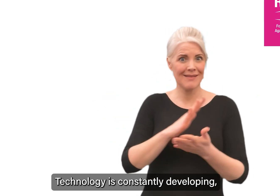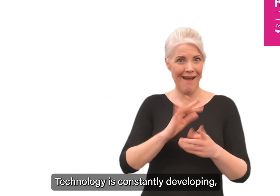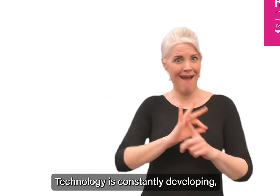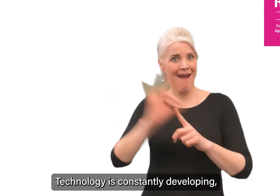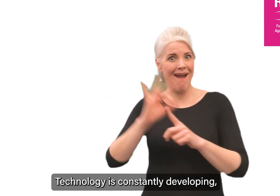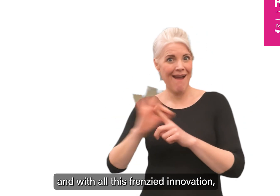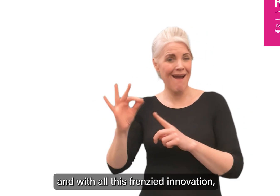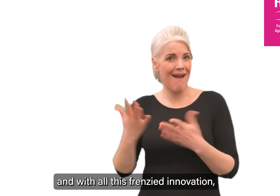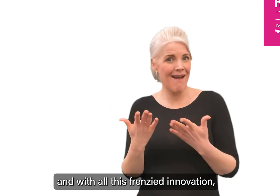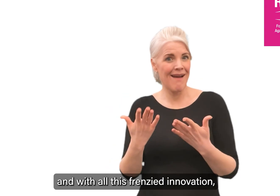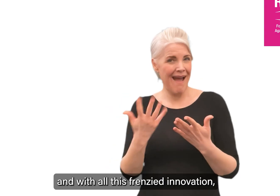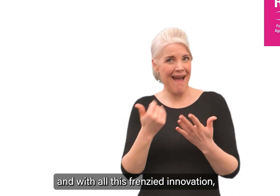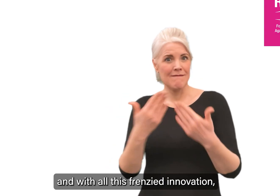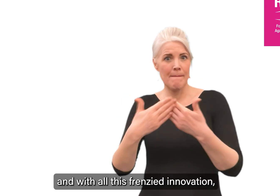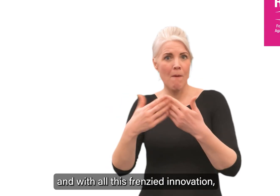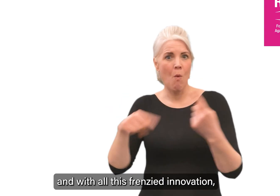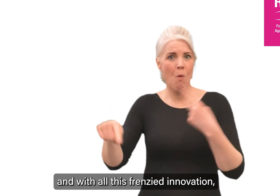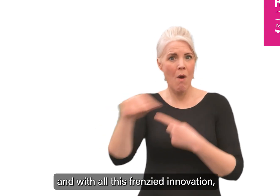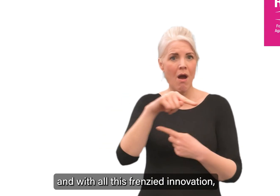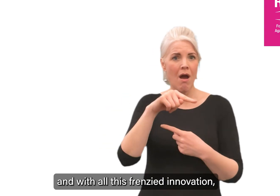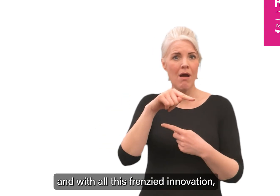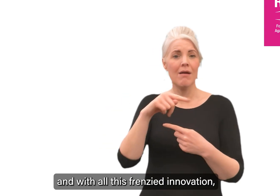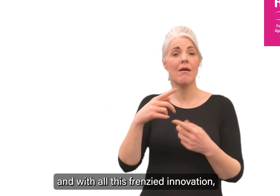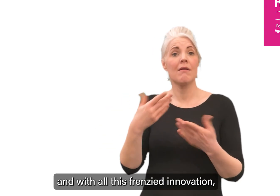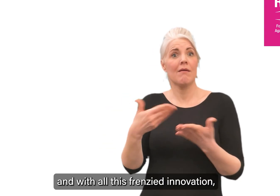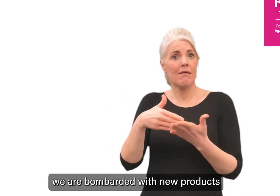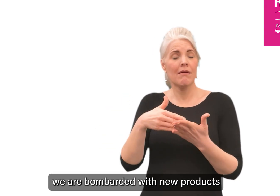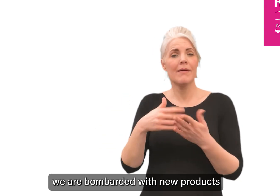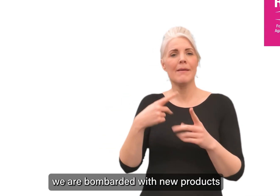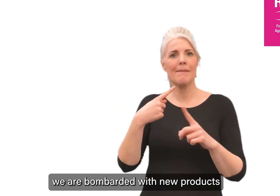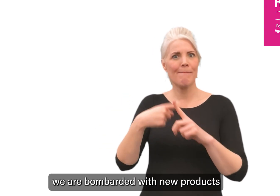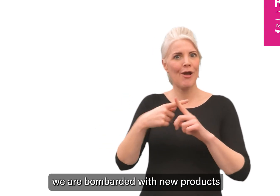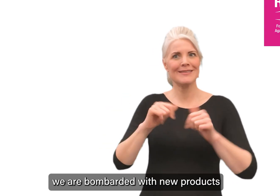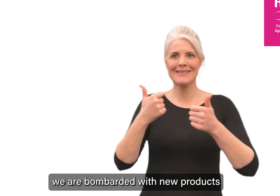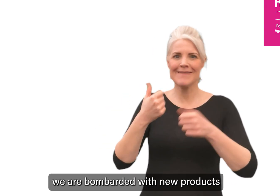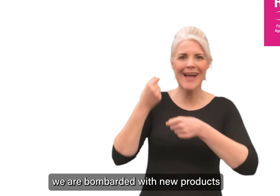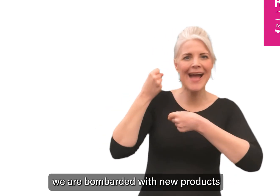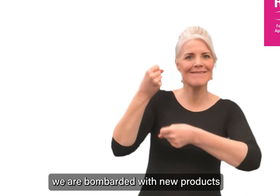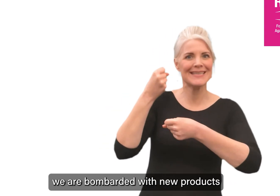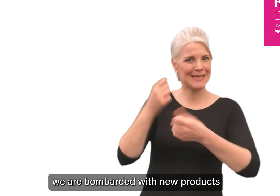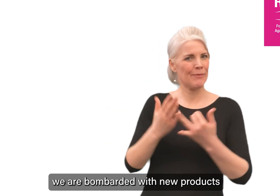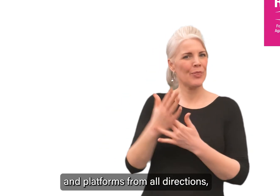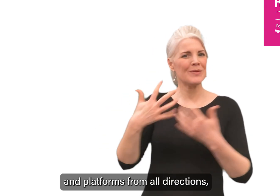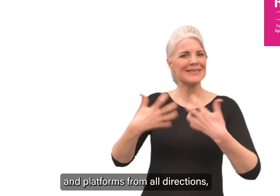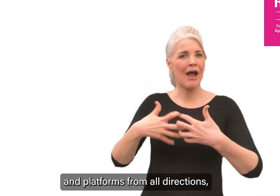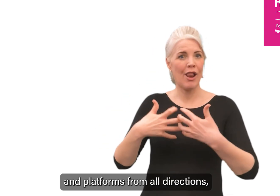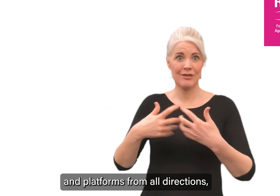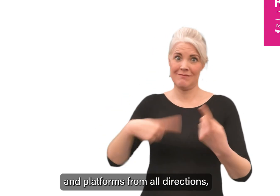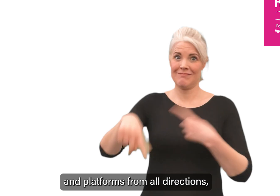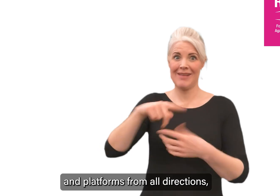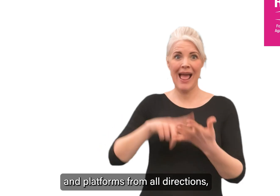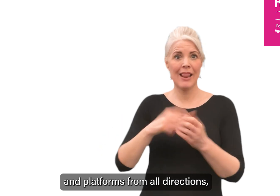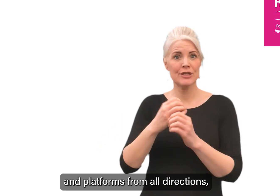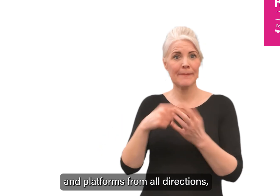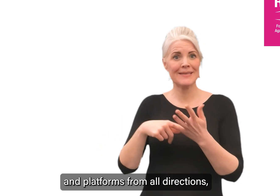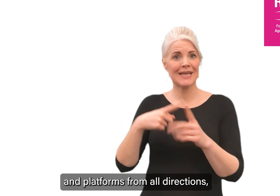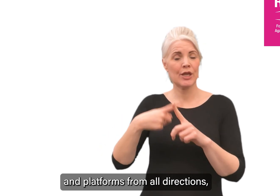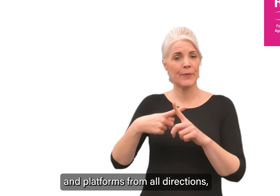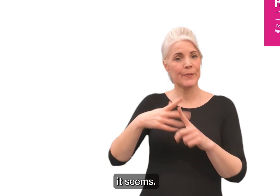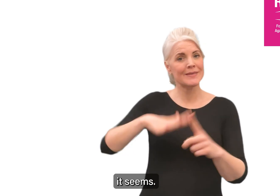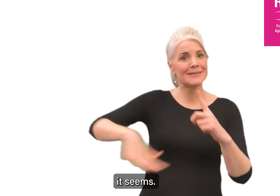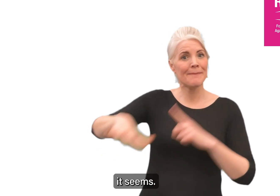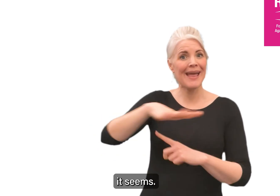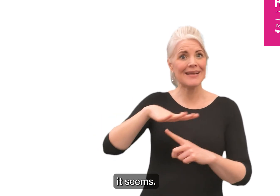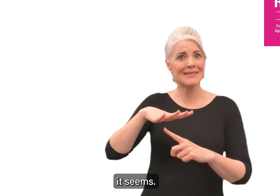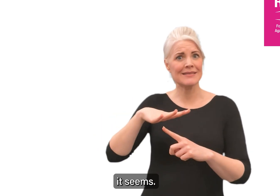constantly developing, and with all this frenzied innovation, we are bombarded with new products and platforms from all